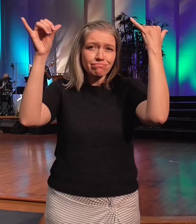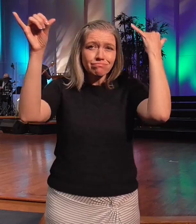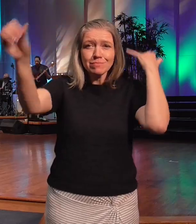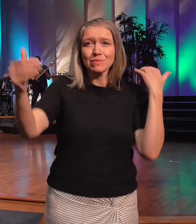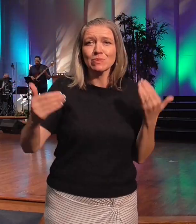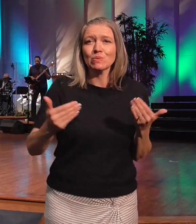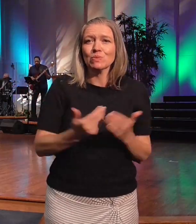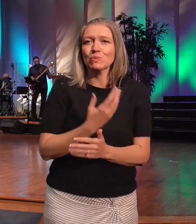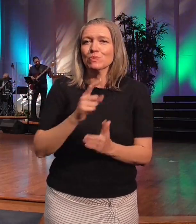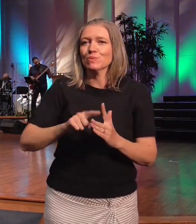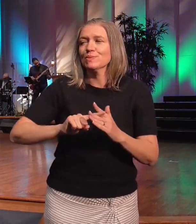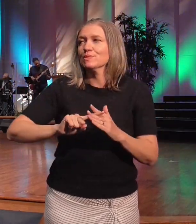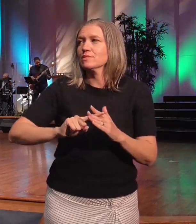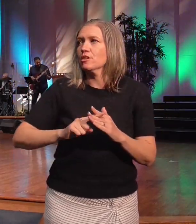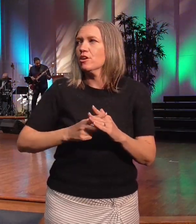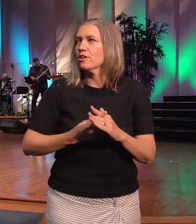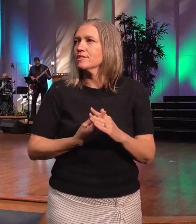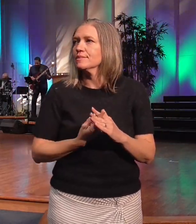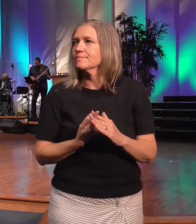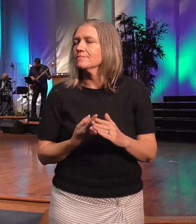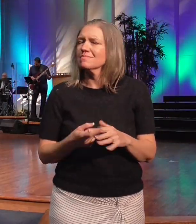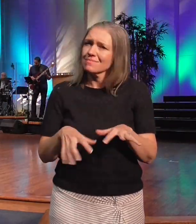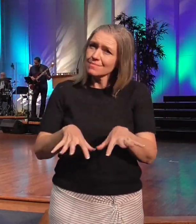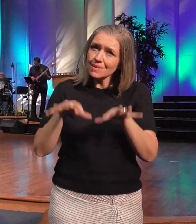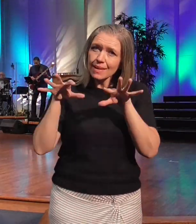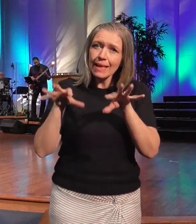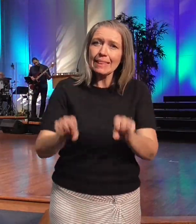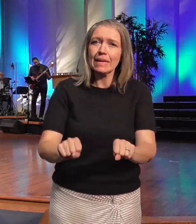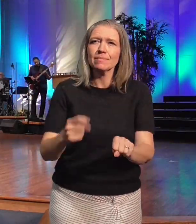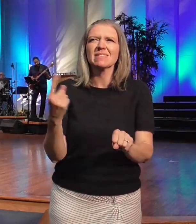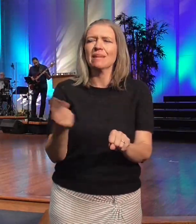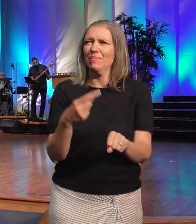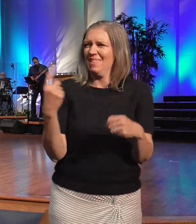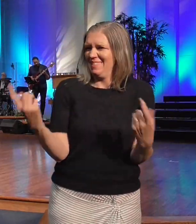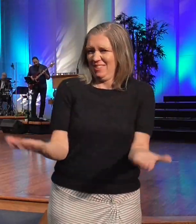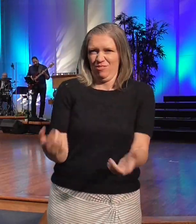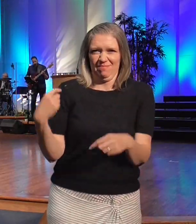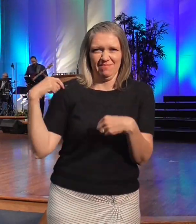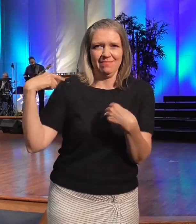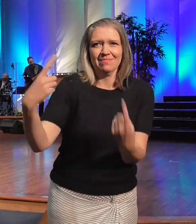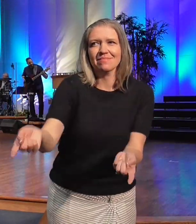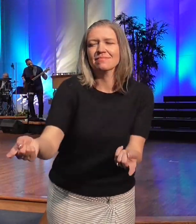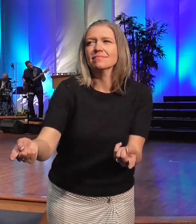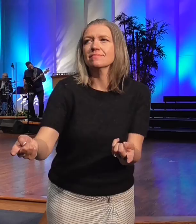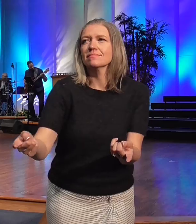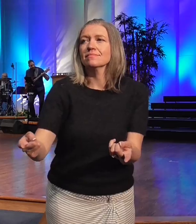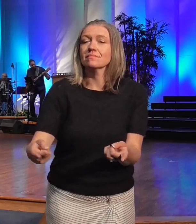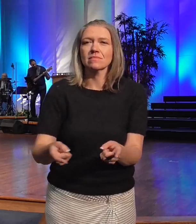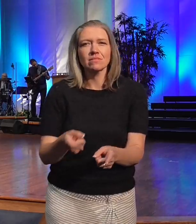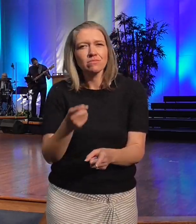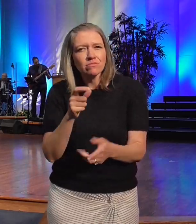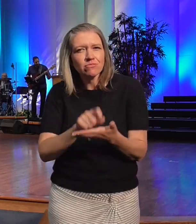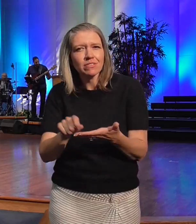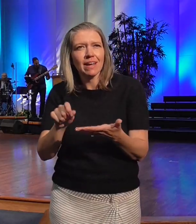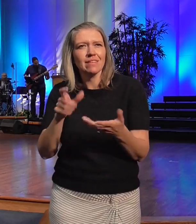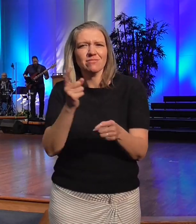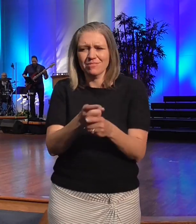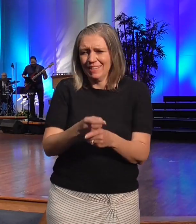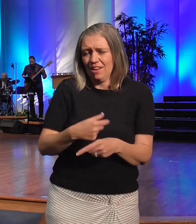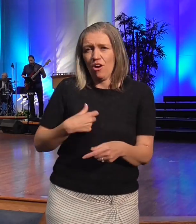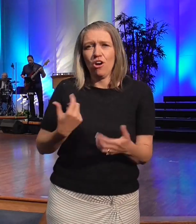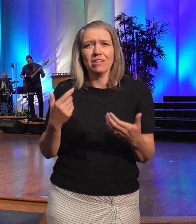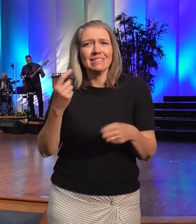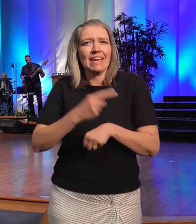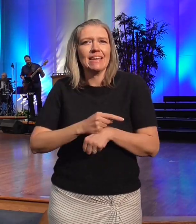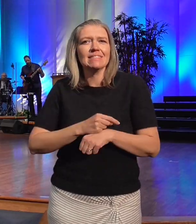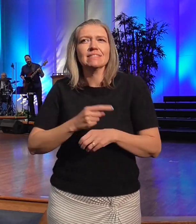new start, reclaiming what's always been, writing our days on that